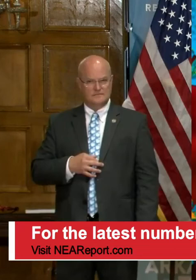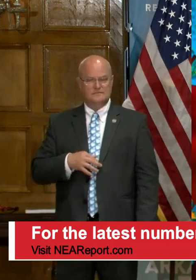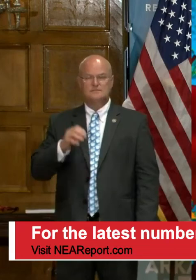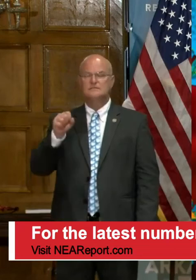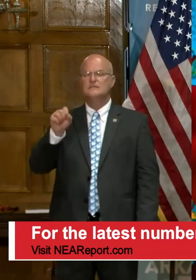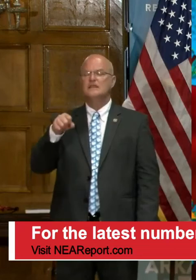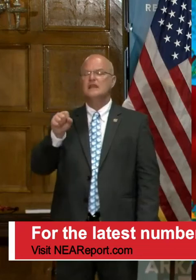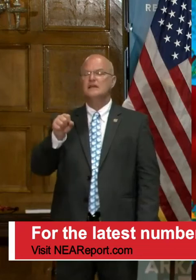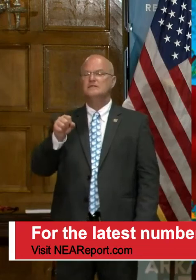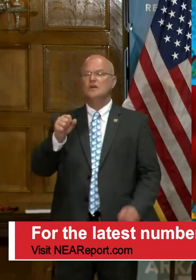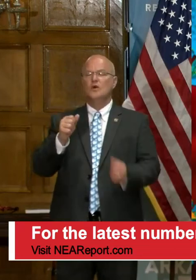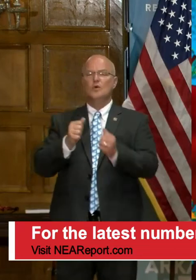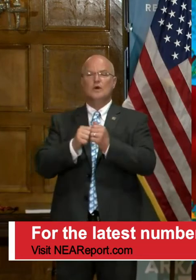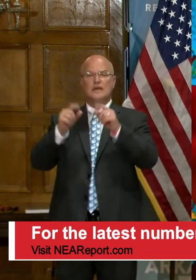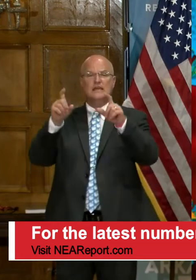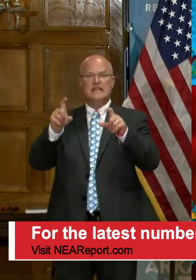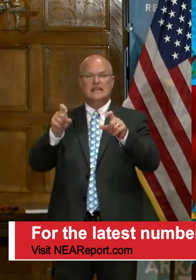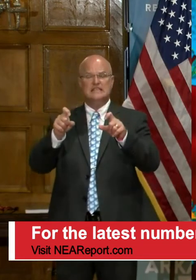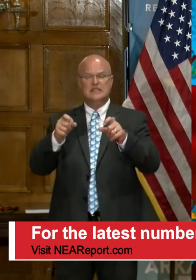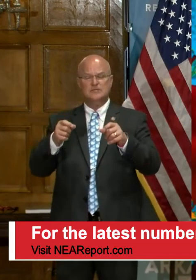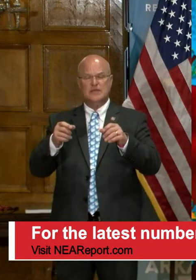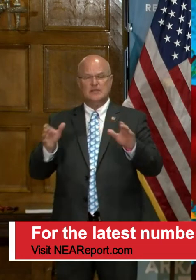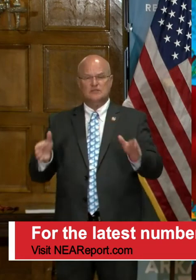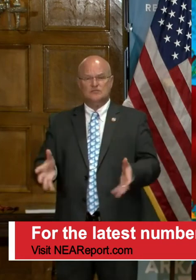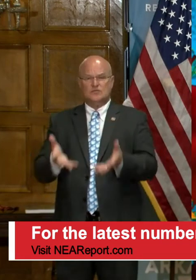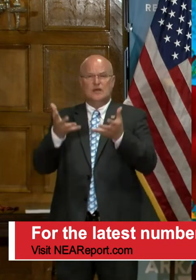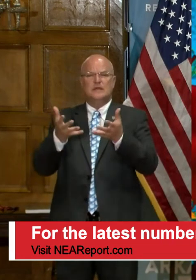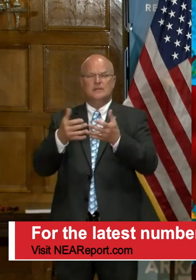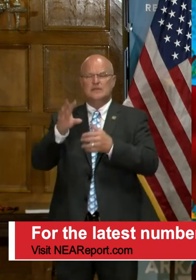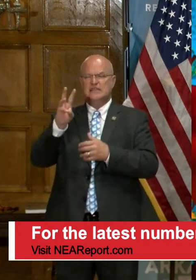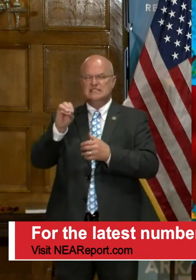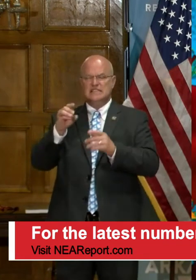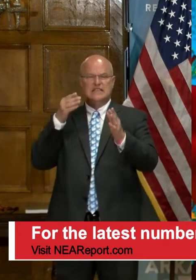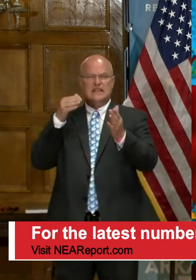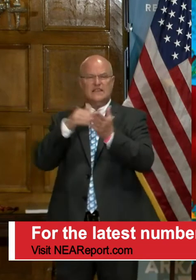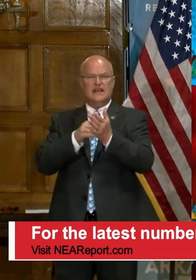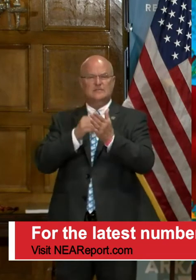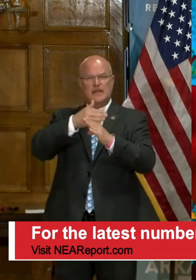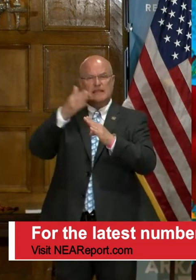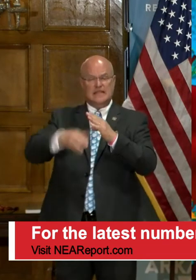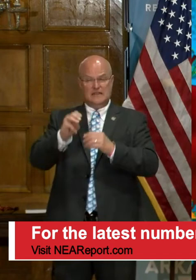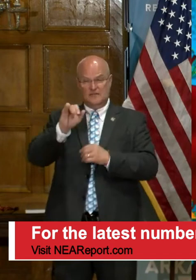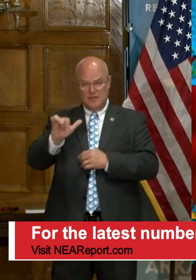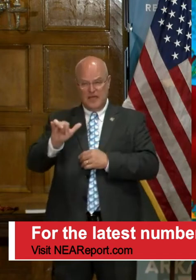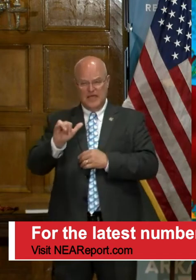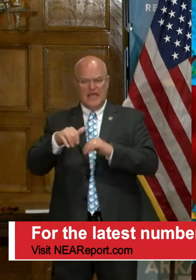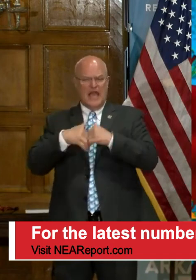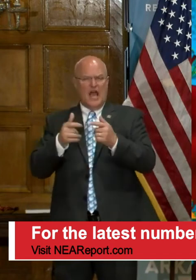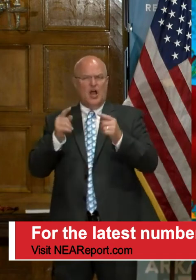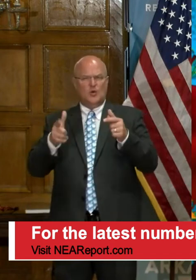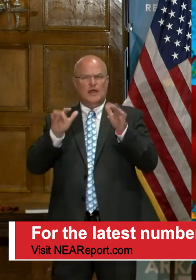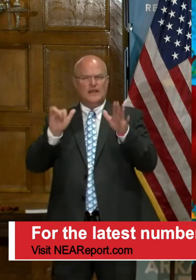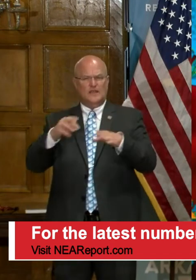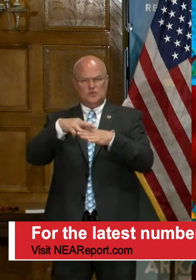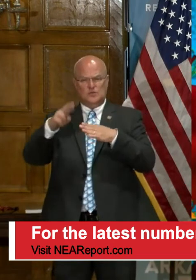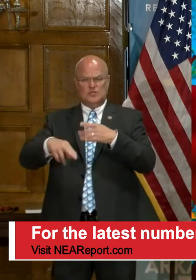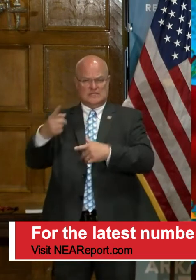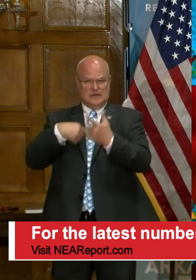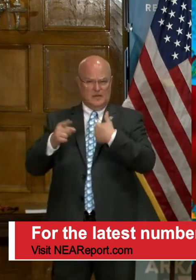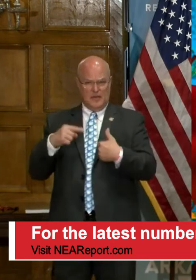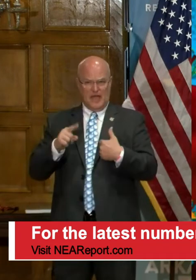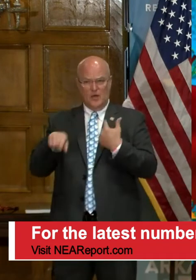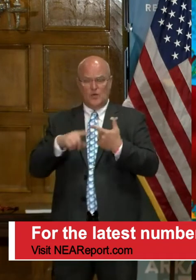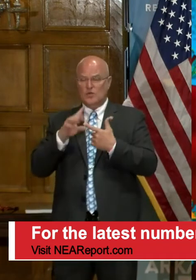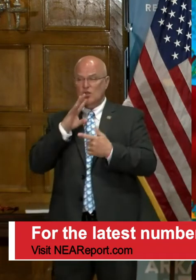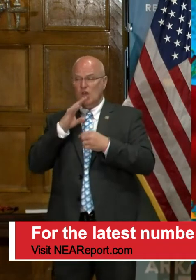Yeah, so with testing being ramped up and the goal of 60,000 by the end of May, how quickly are those results coming in?